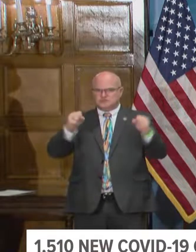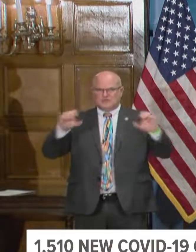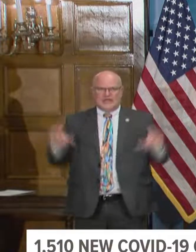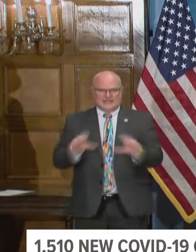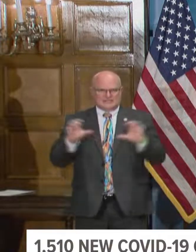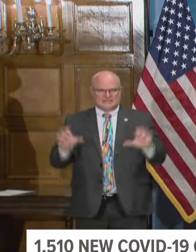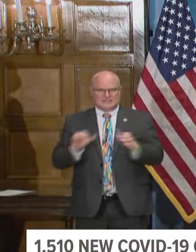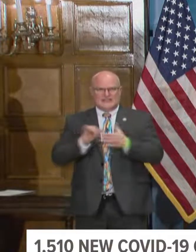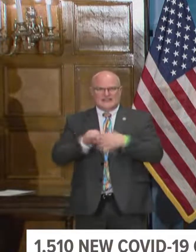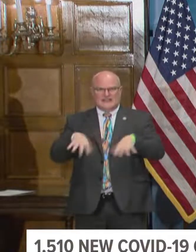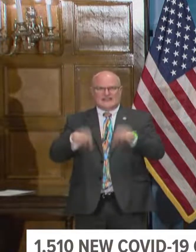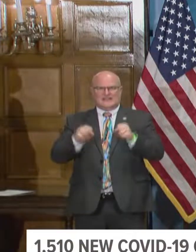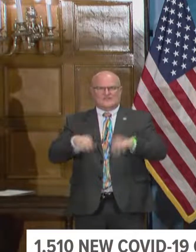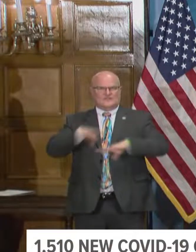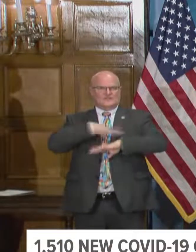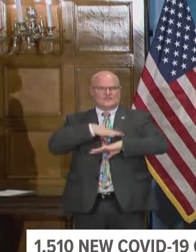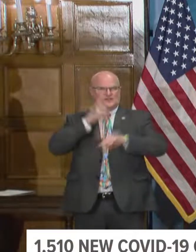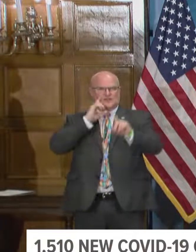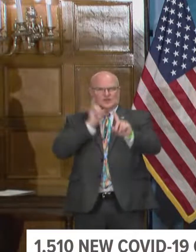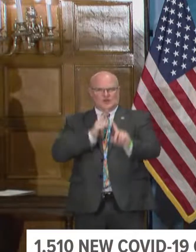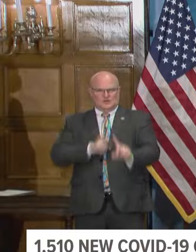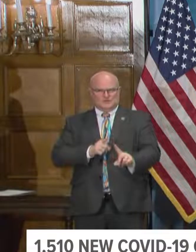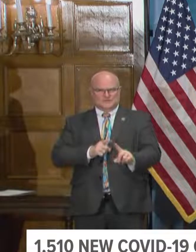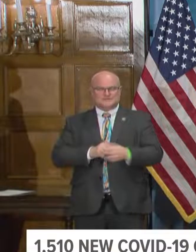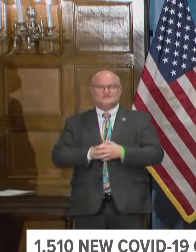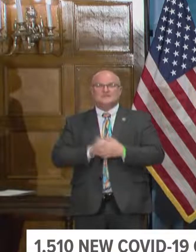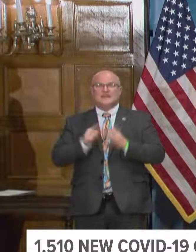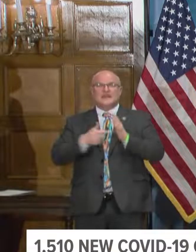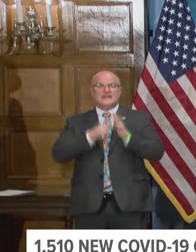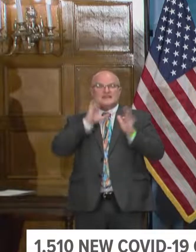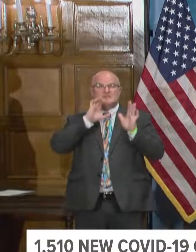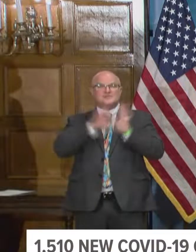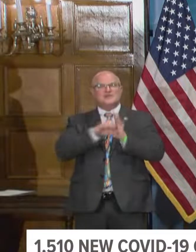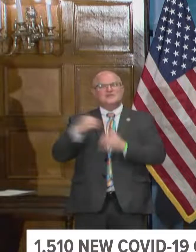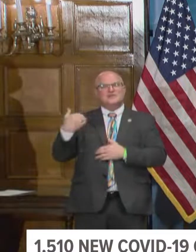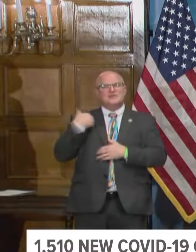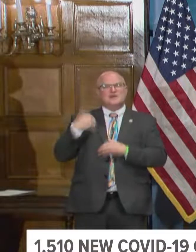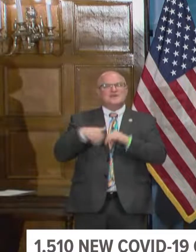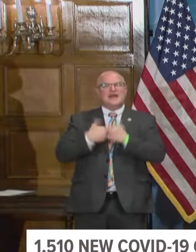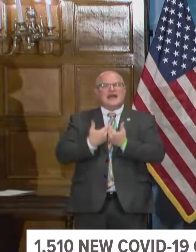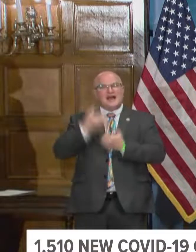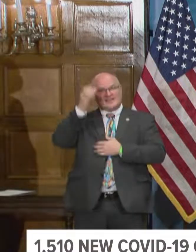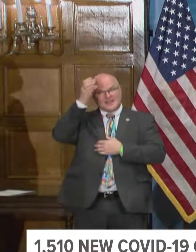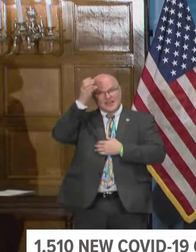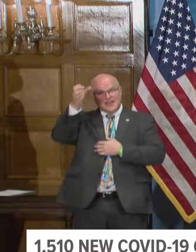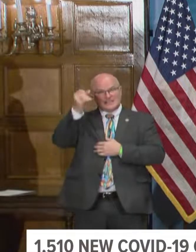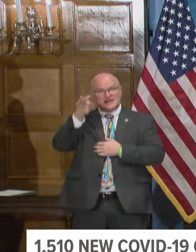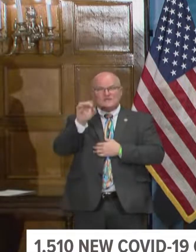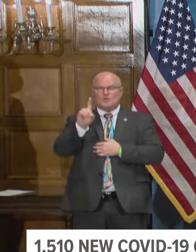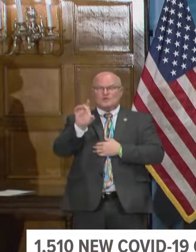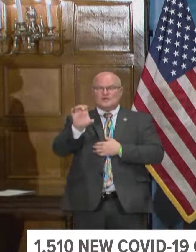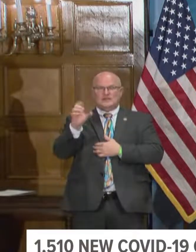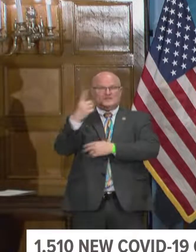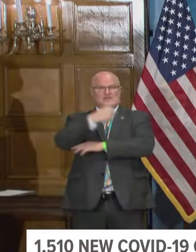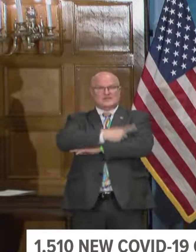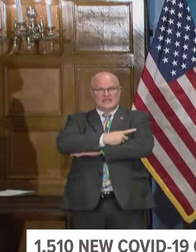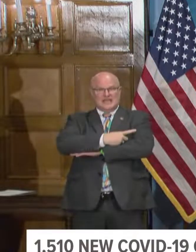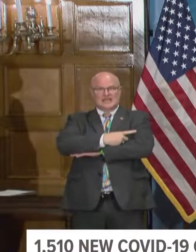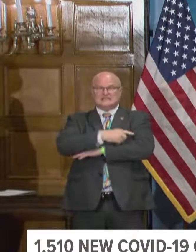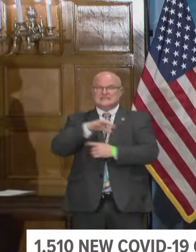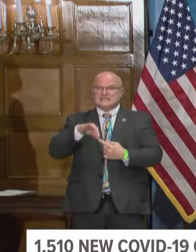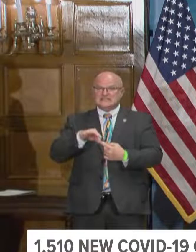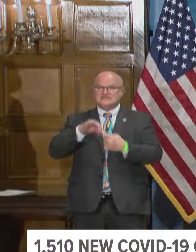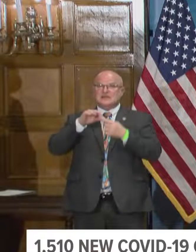that they take to fulfill goals. This picture reminded me of how the concept of 100 days has come to hold special meaning